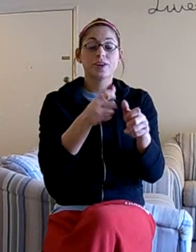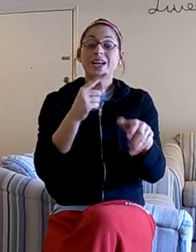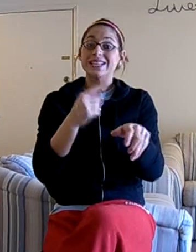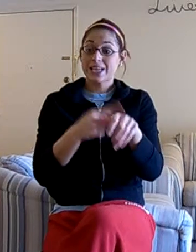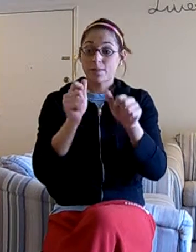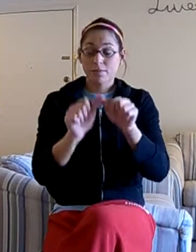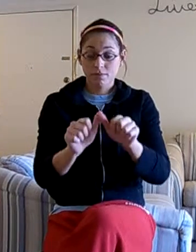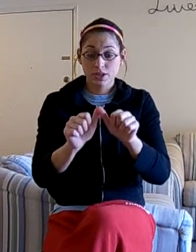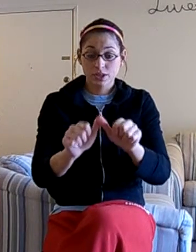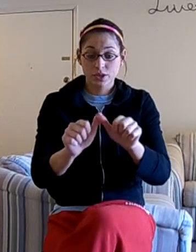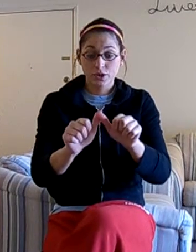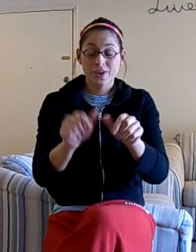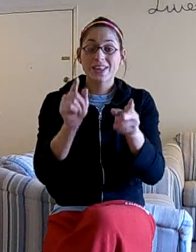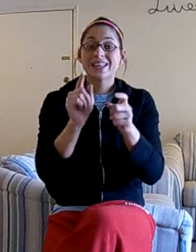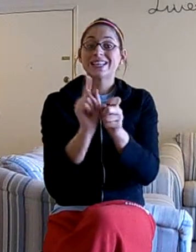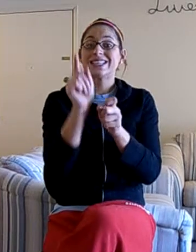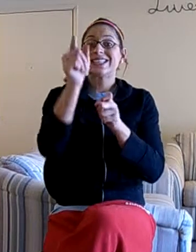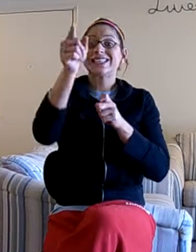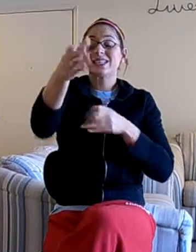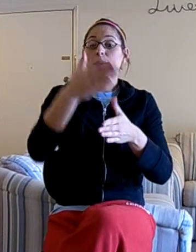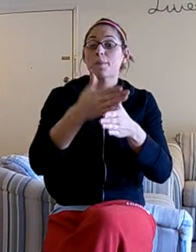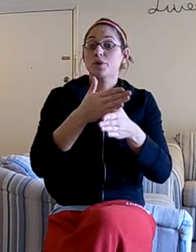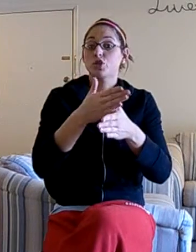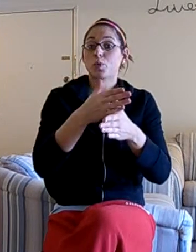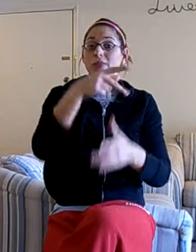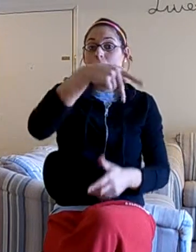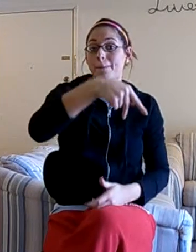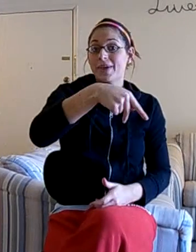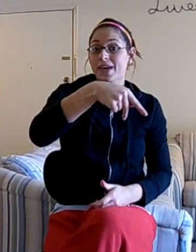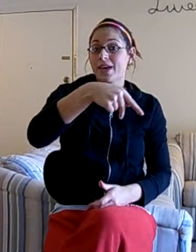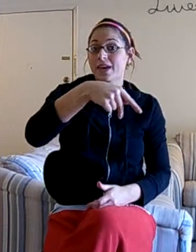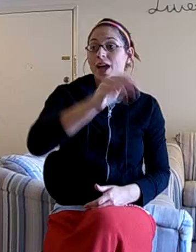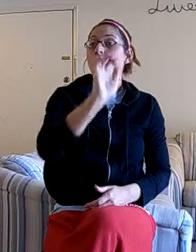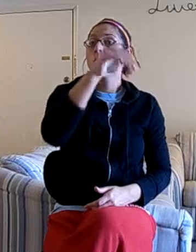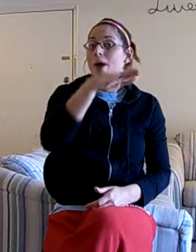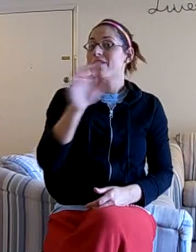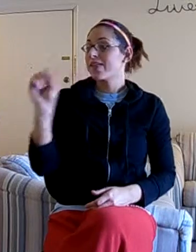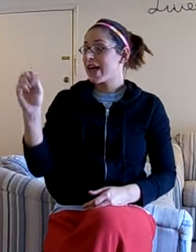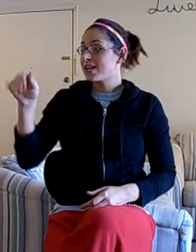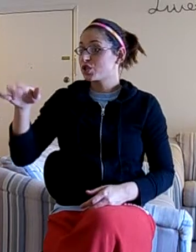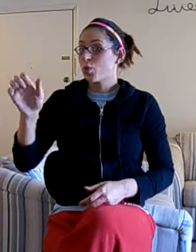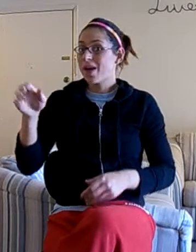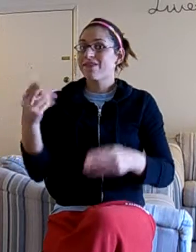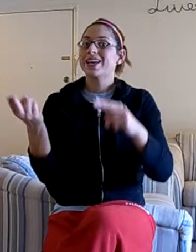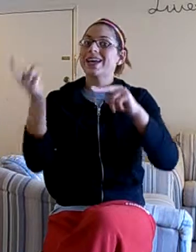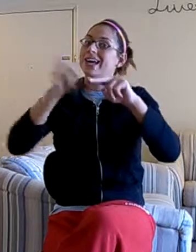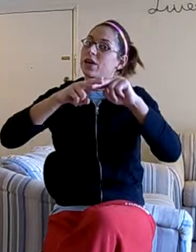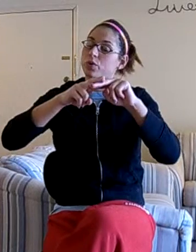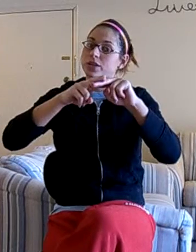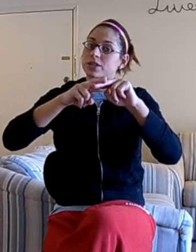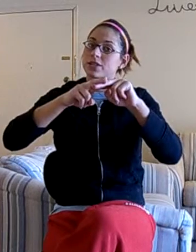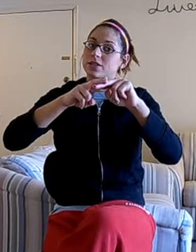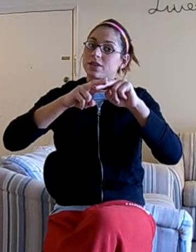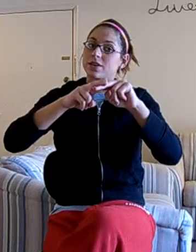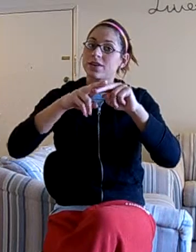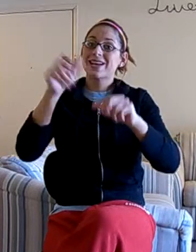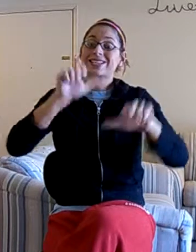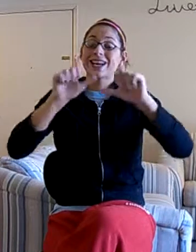on, the distance in between the P wave and the S wave increases. Scientists can measure the